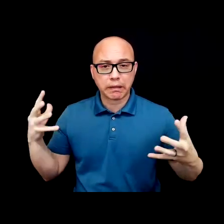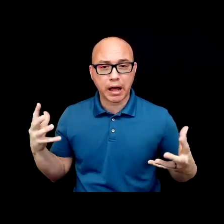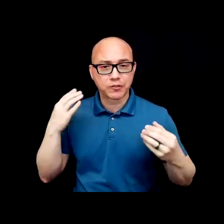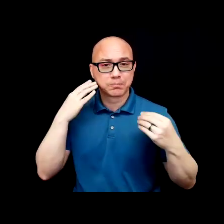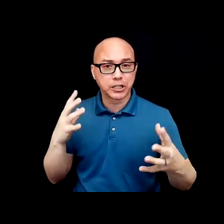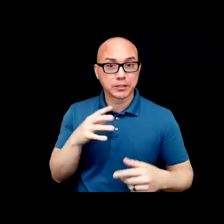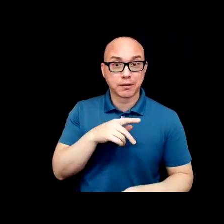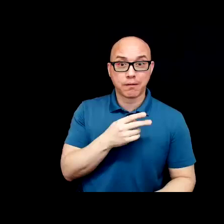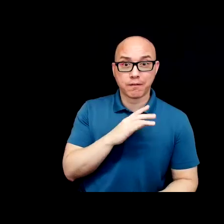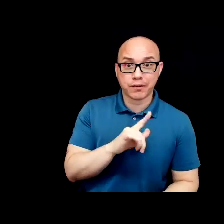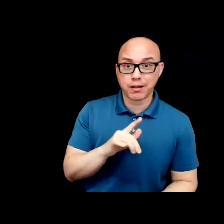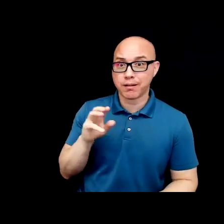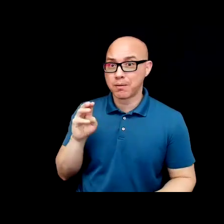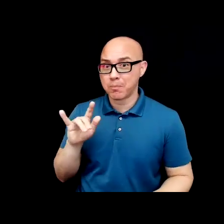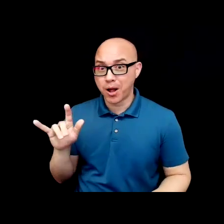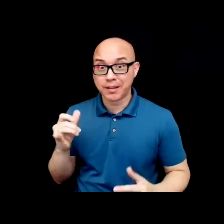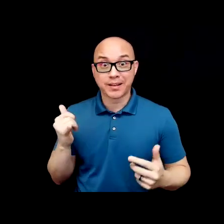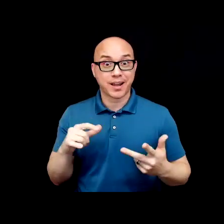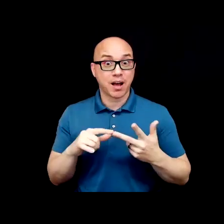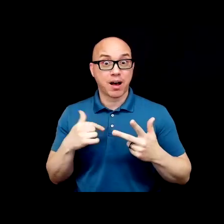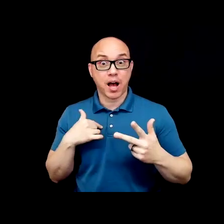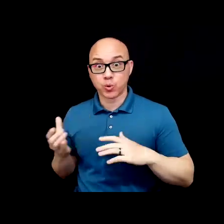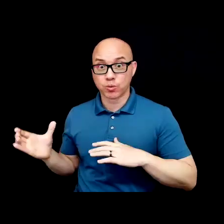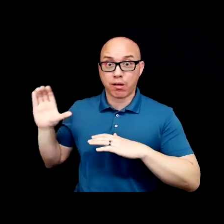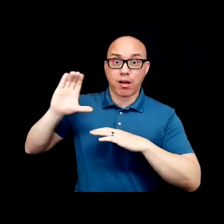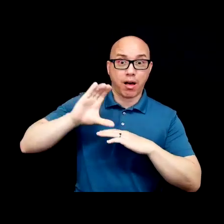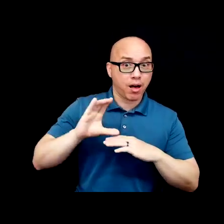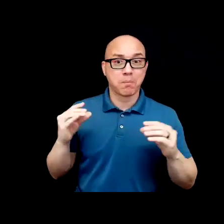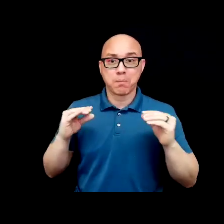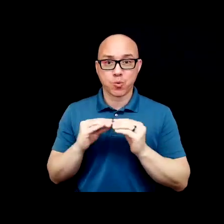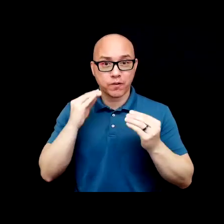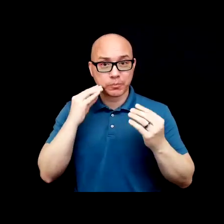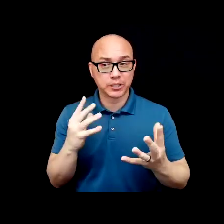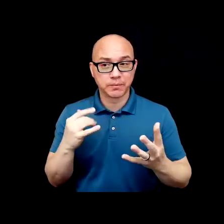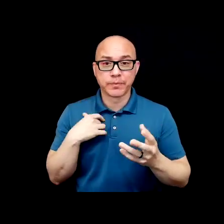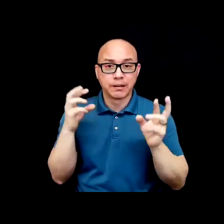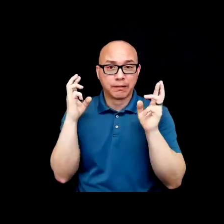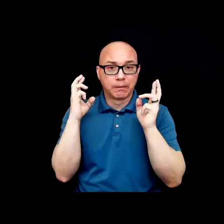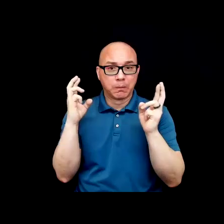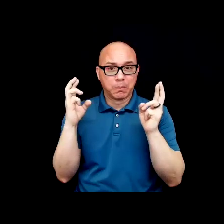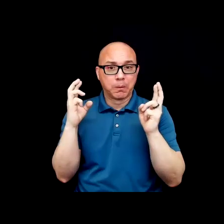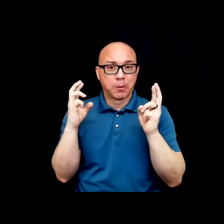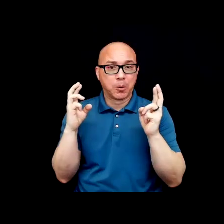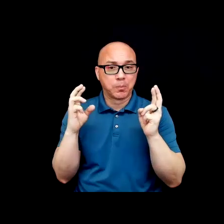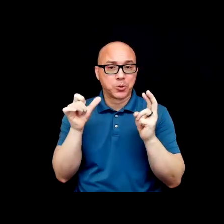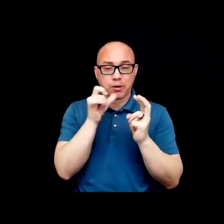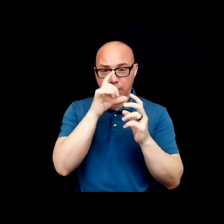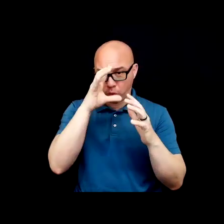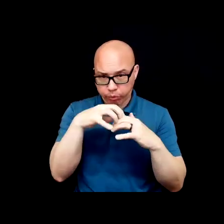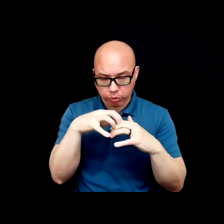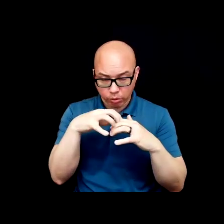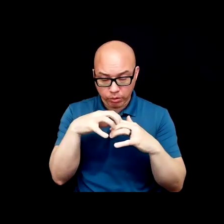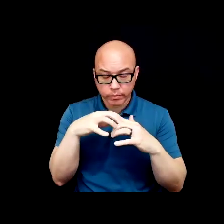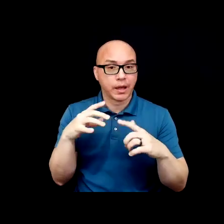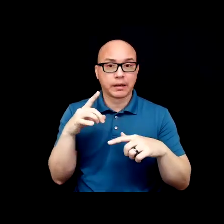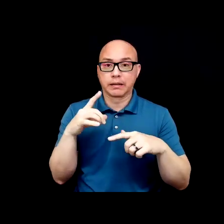Molly, and now I am going to pile on some more information, and I hope that it is not system overload, but I'm